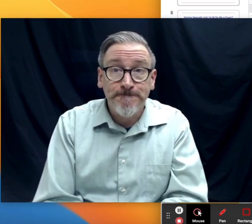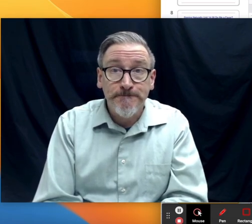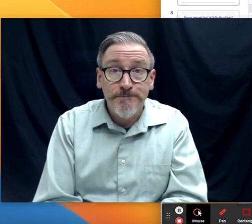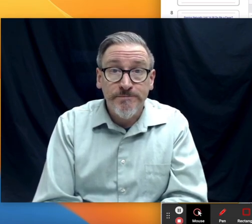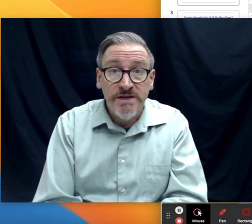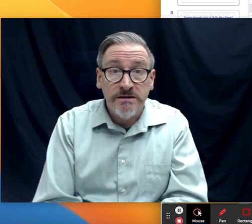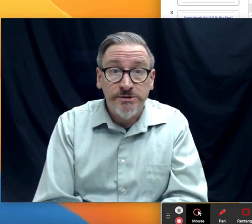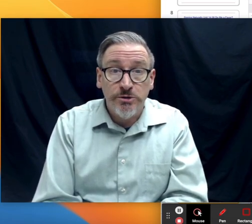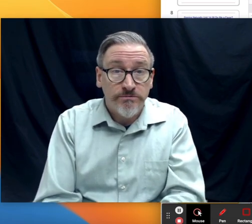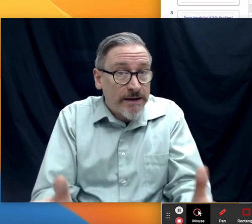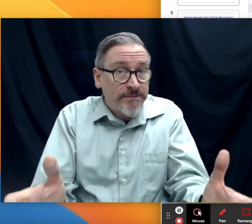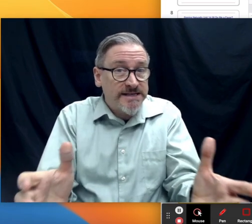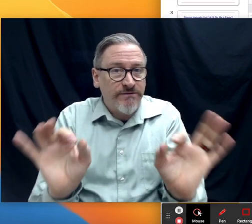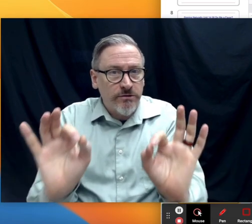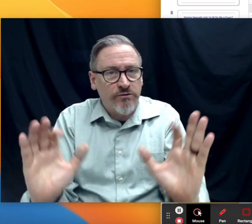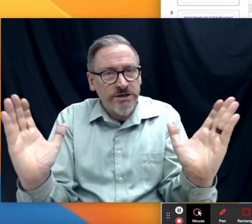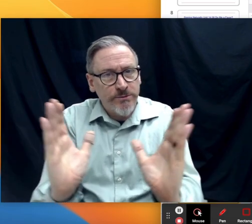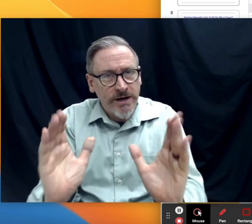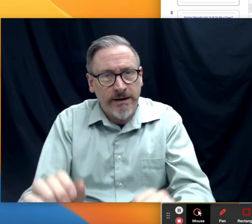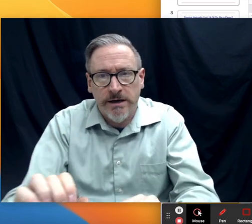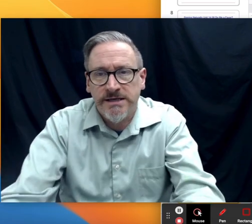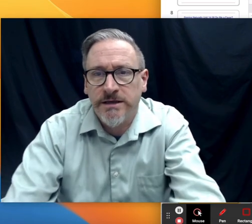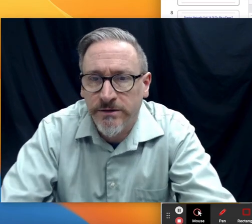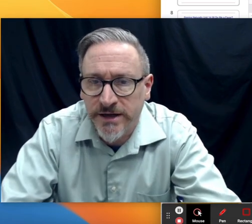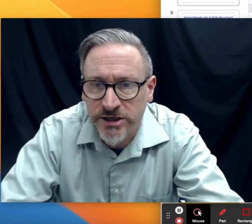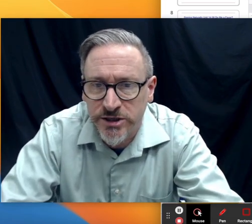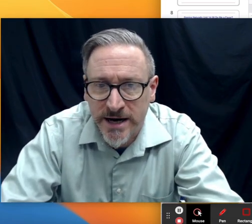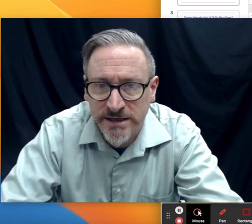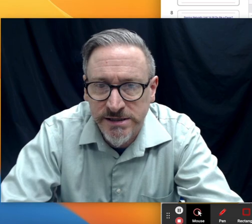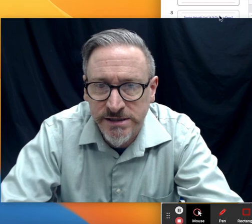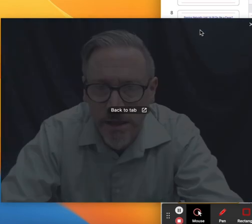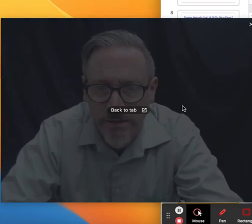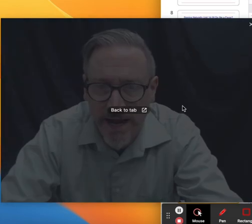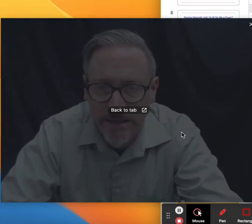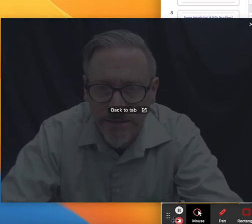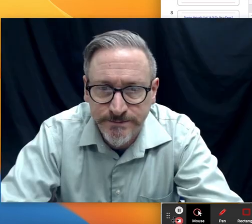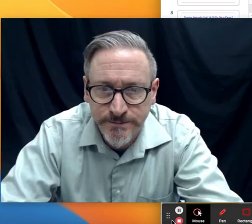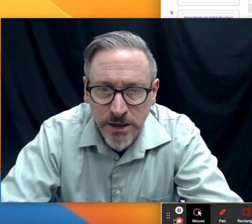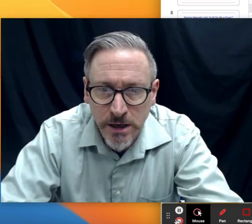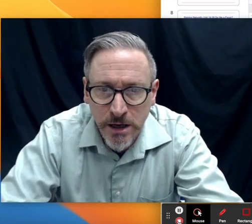So yeah, that's it for 14.8. A nice little thing to practice that.